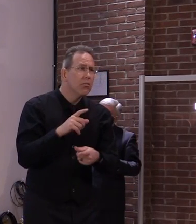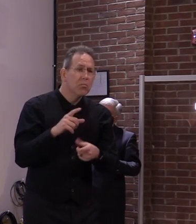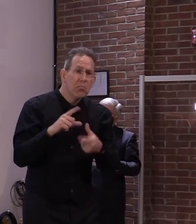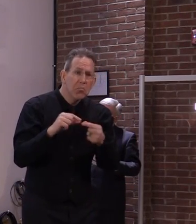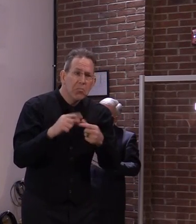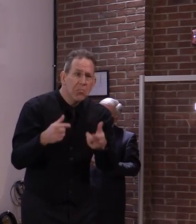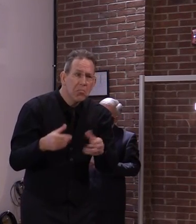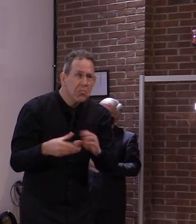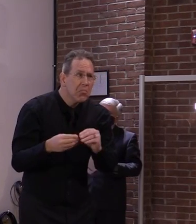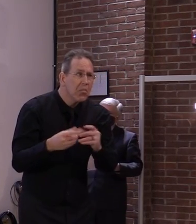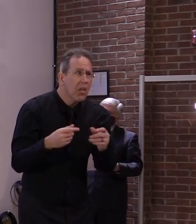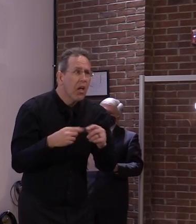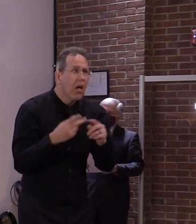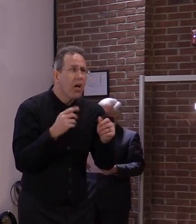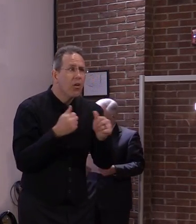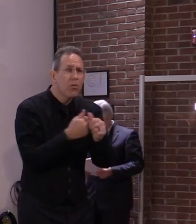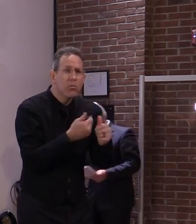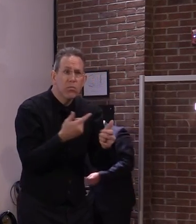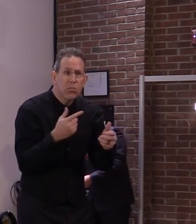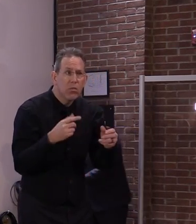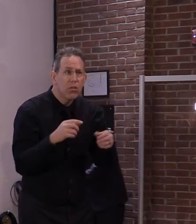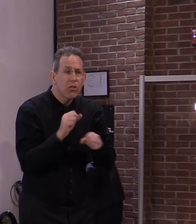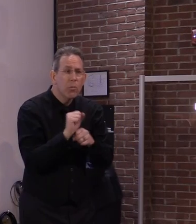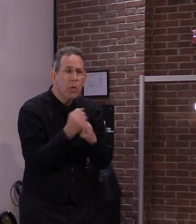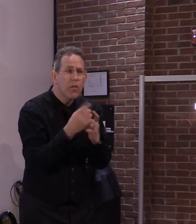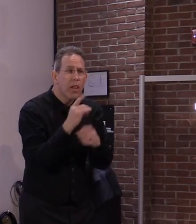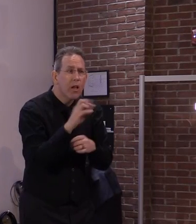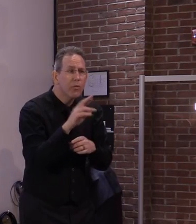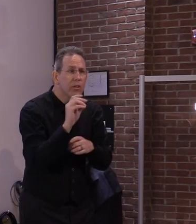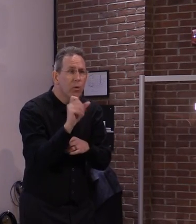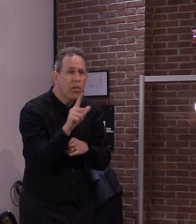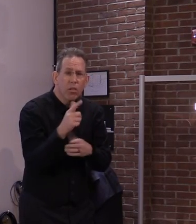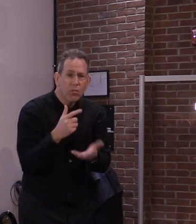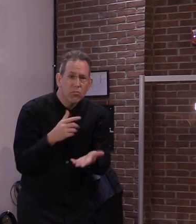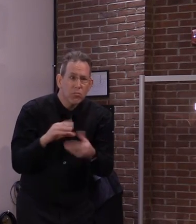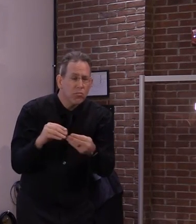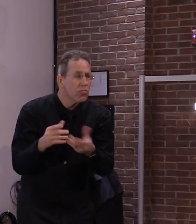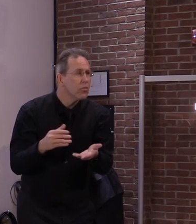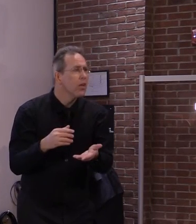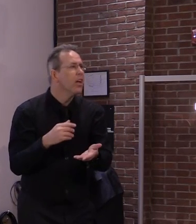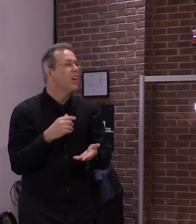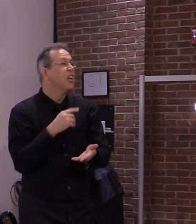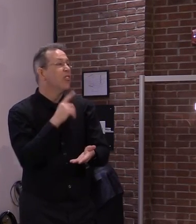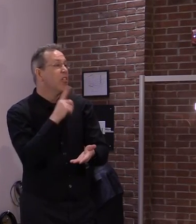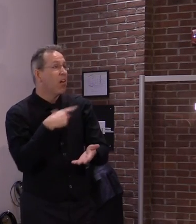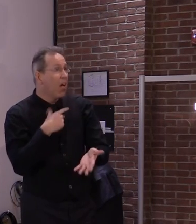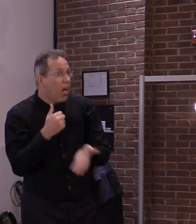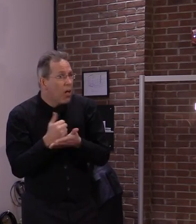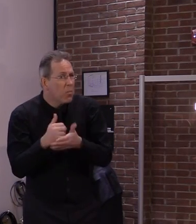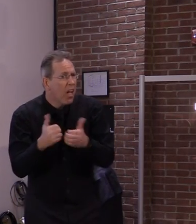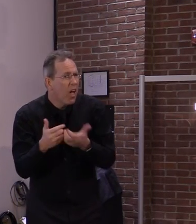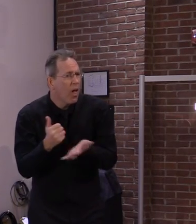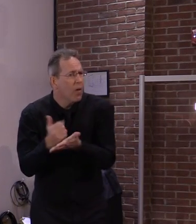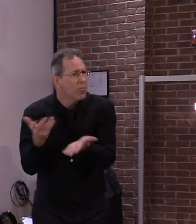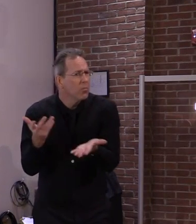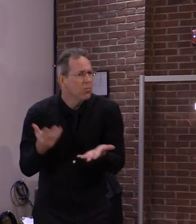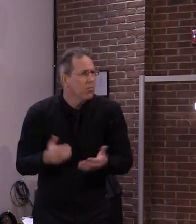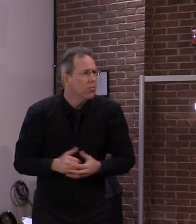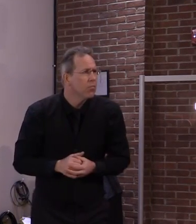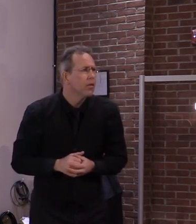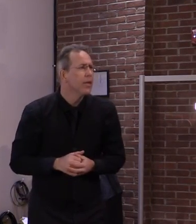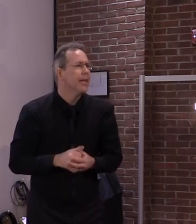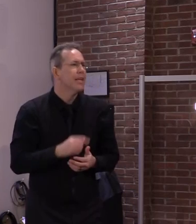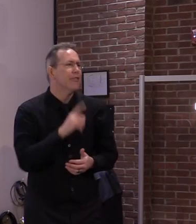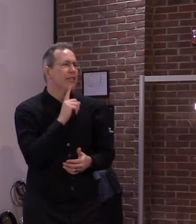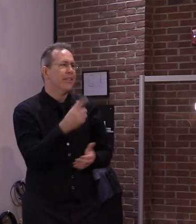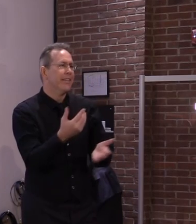sure that there's anything that we're working on specifically with that. Again, this is a federal issue and